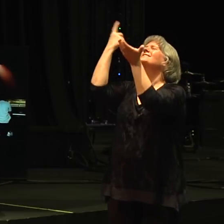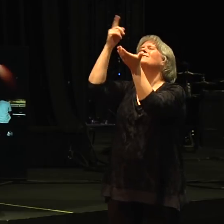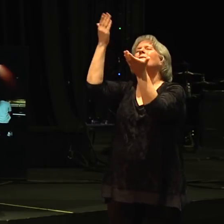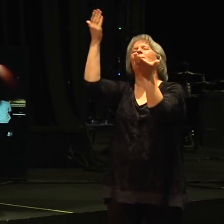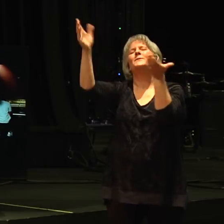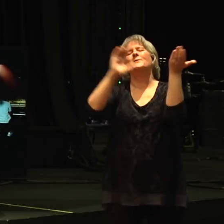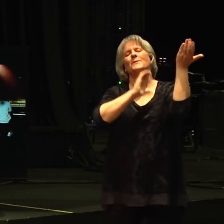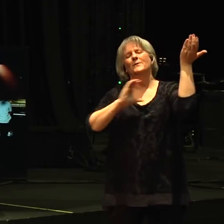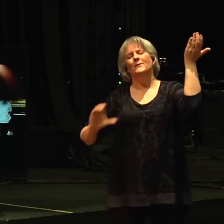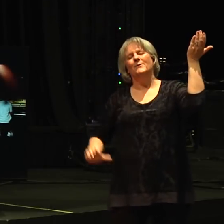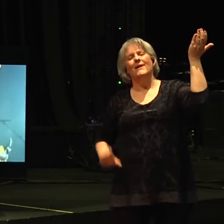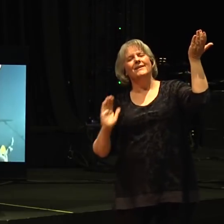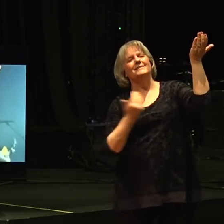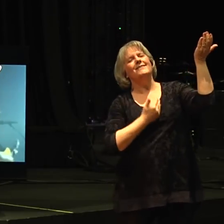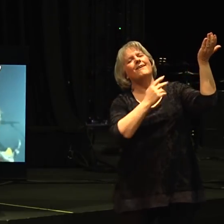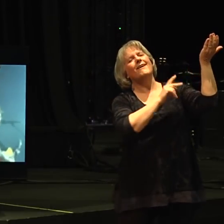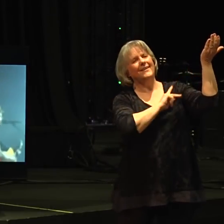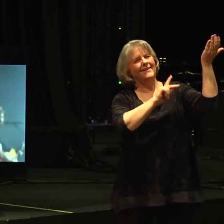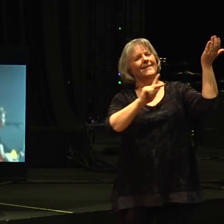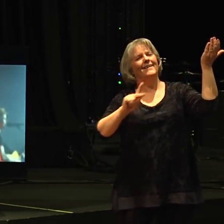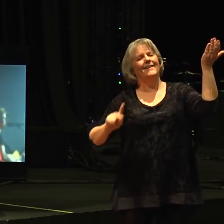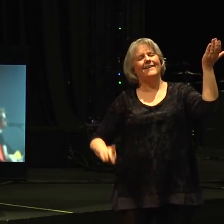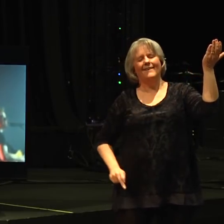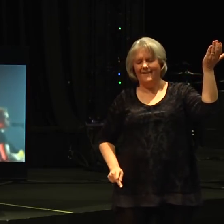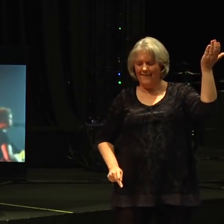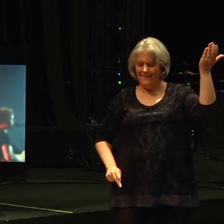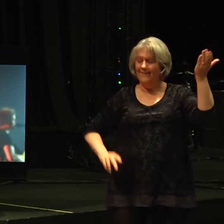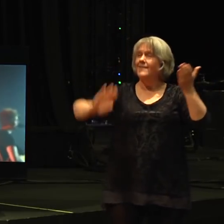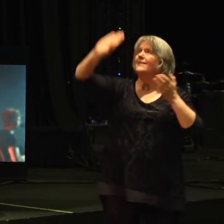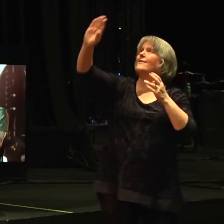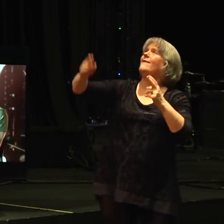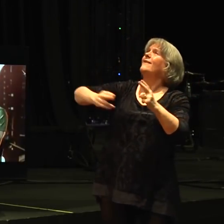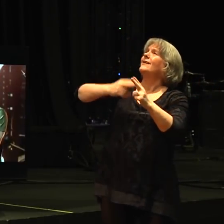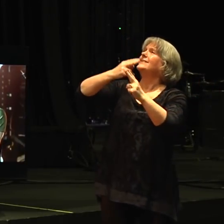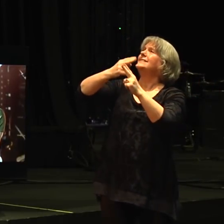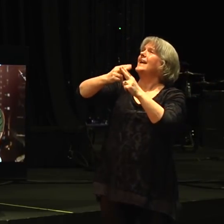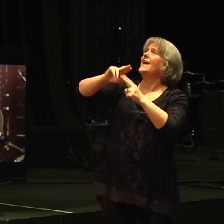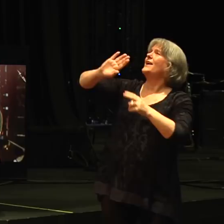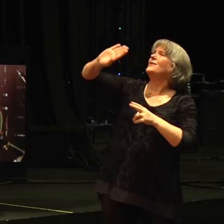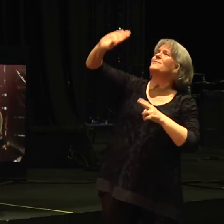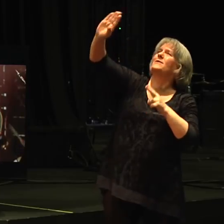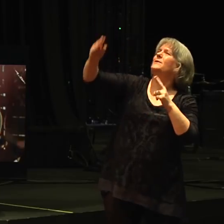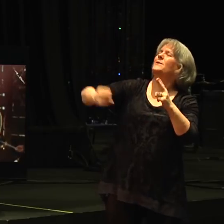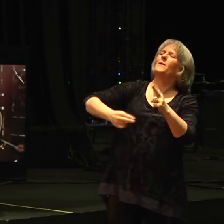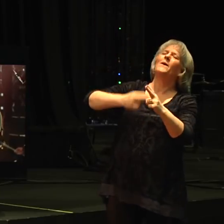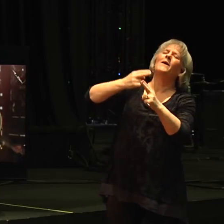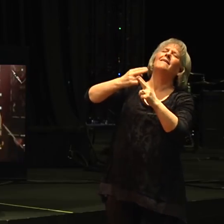rise to Christ our King. And your name